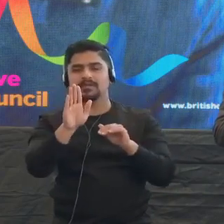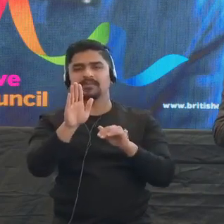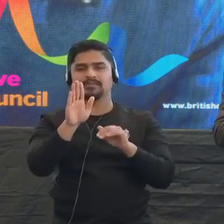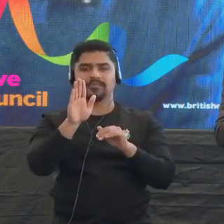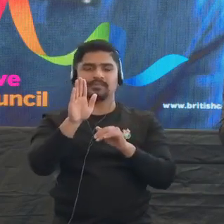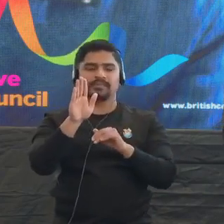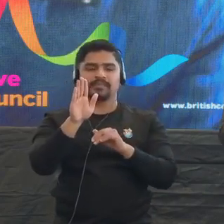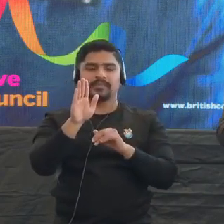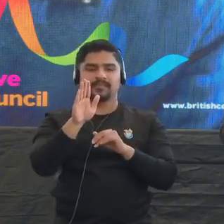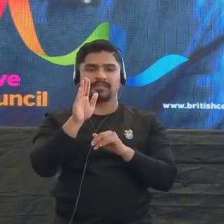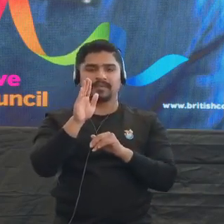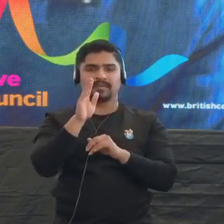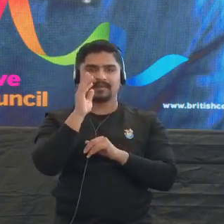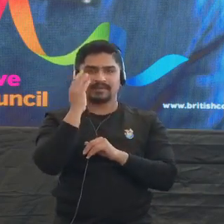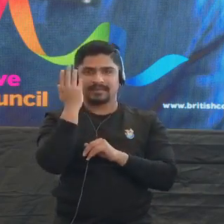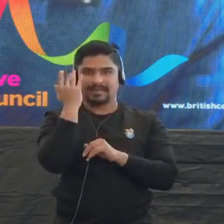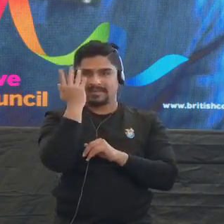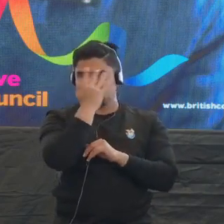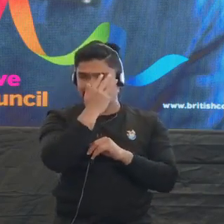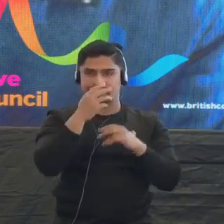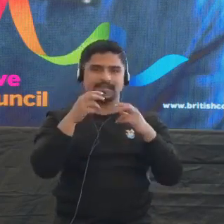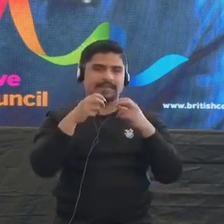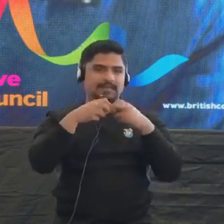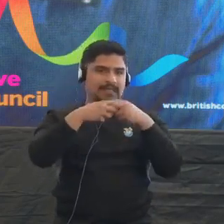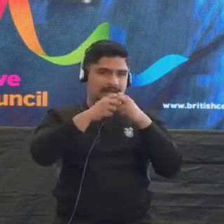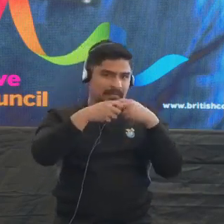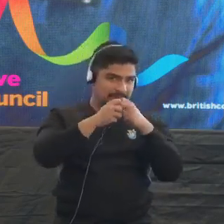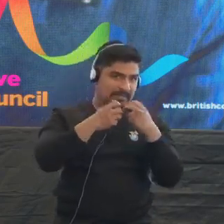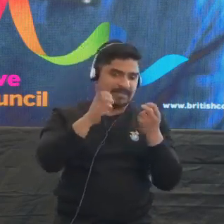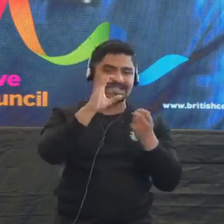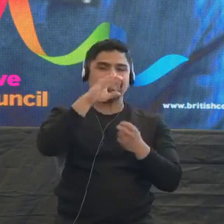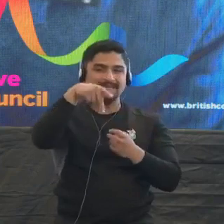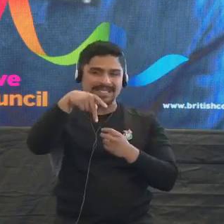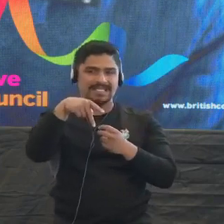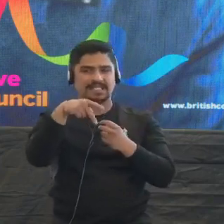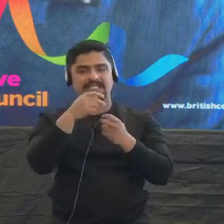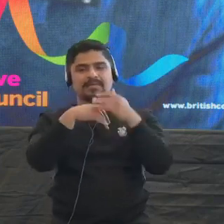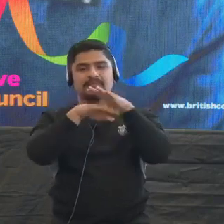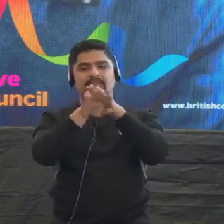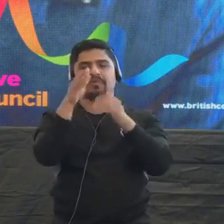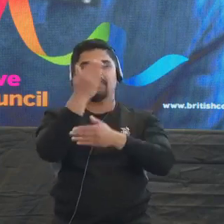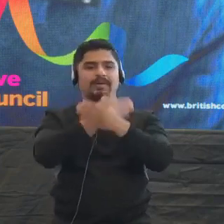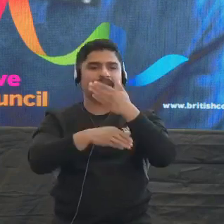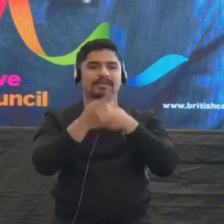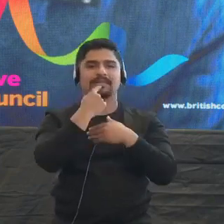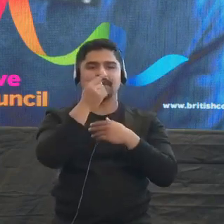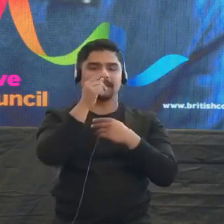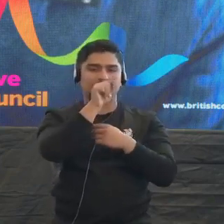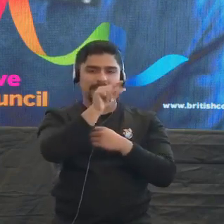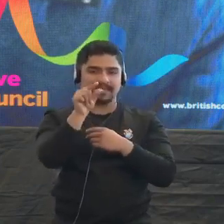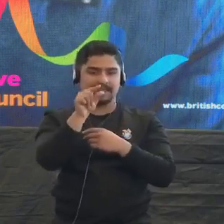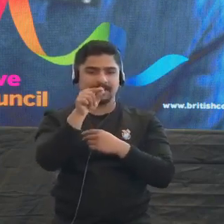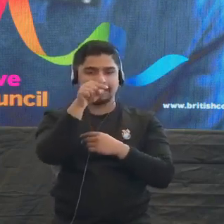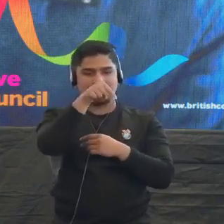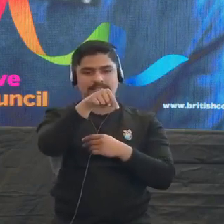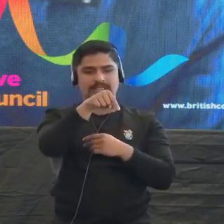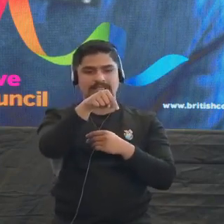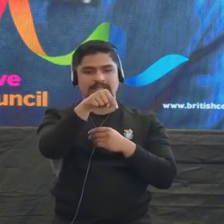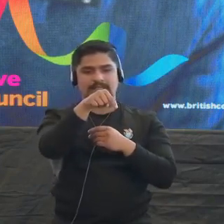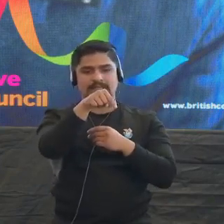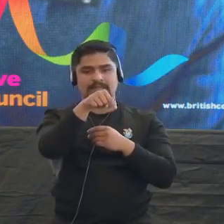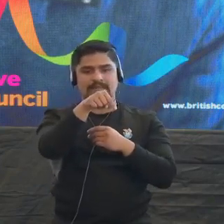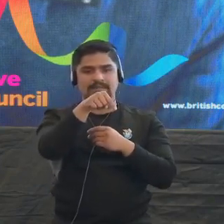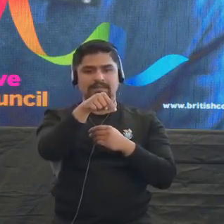But autism, cerebral palsy, and multiple disability is excluded from in this